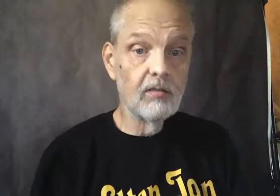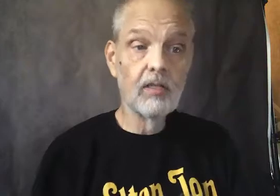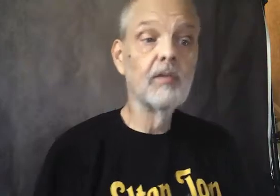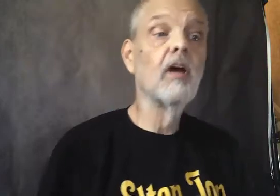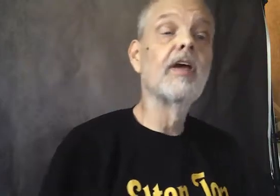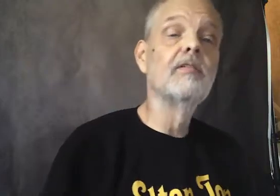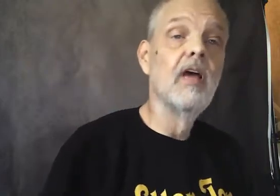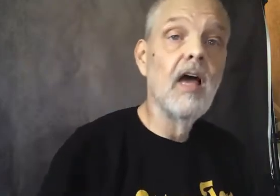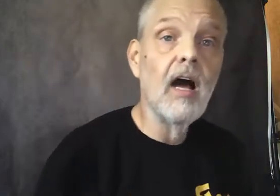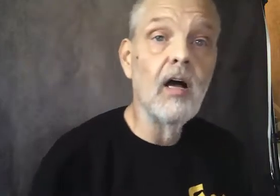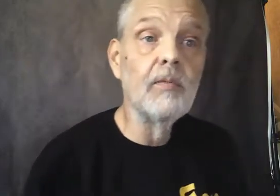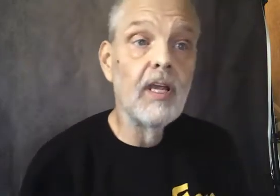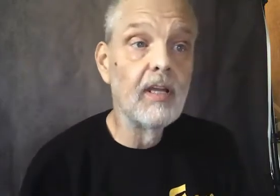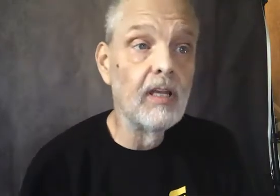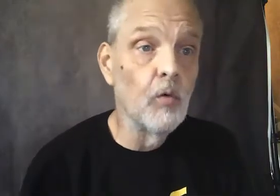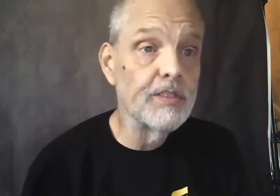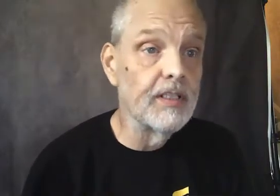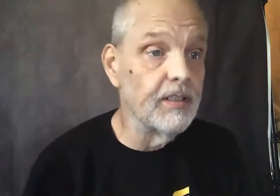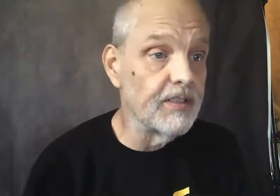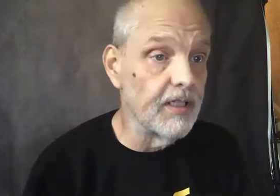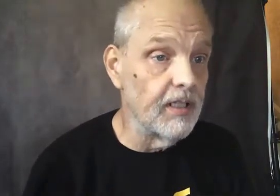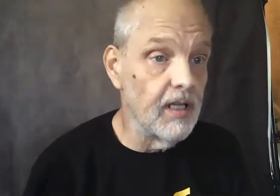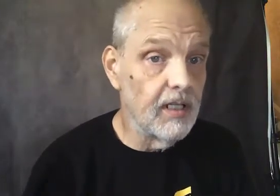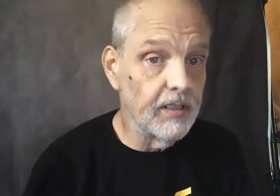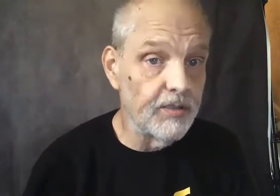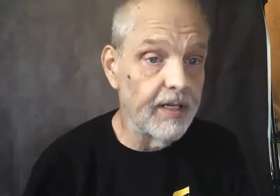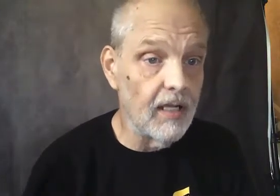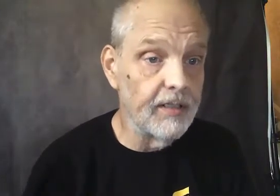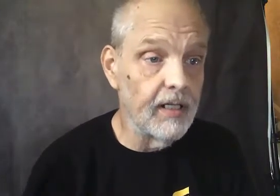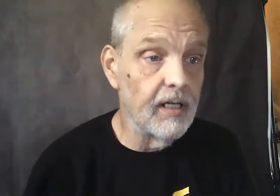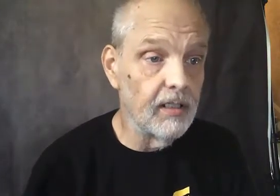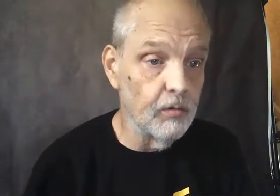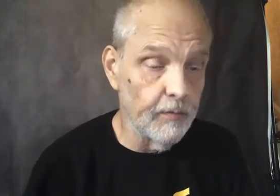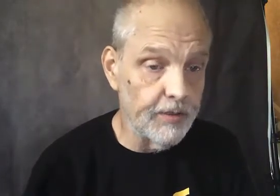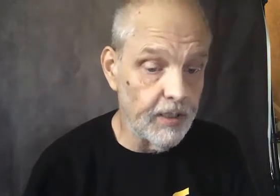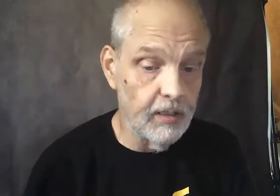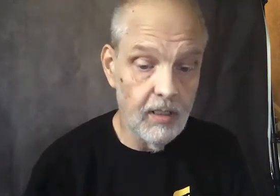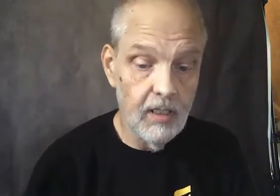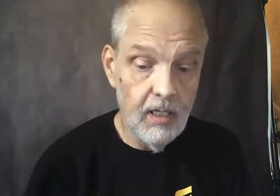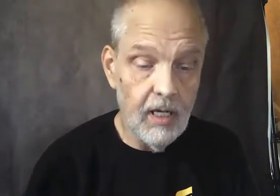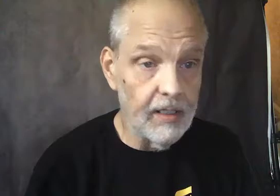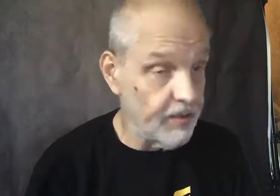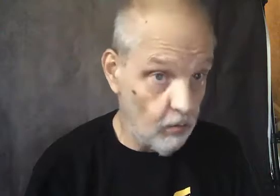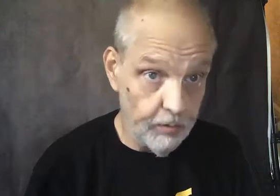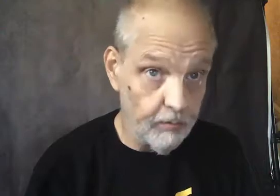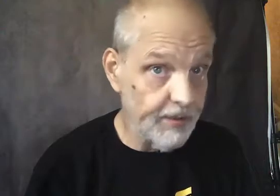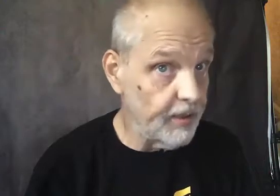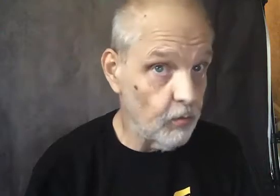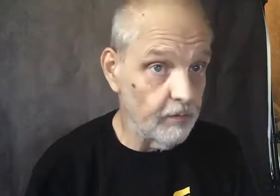No? Okay. In Washington, D.C., there's a Gallaudet University, and it's the only university in the world for